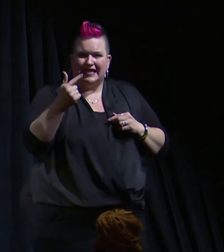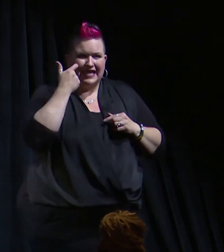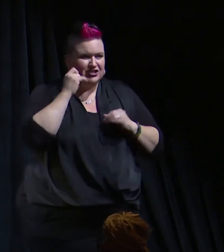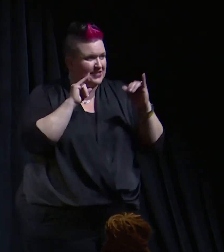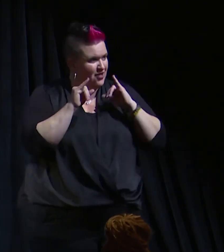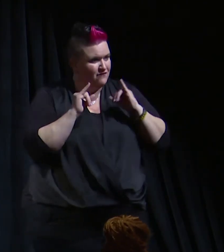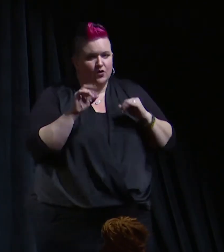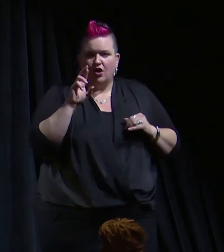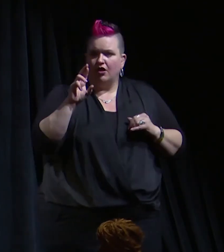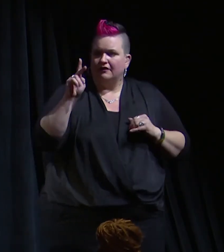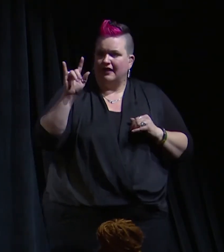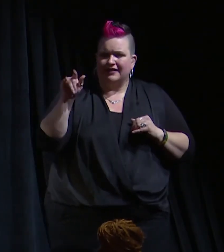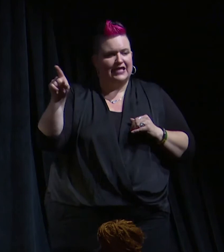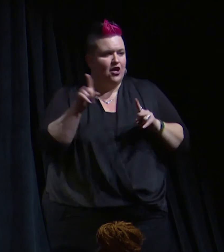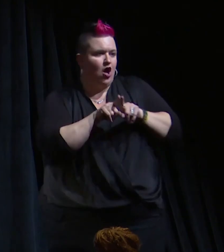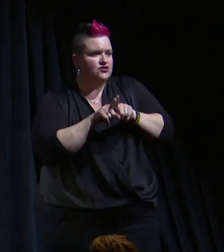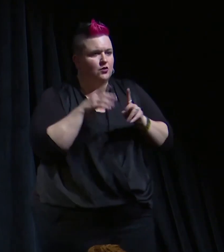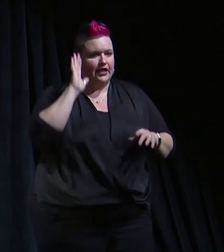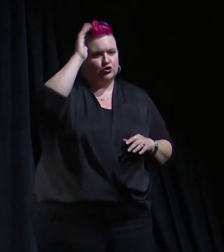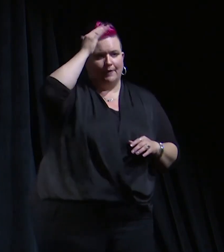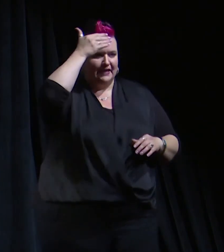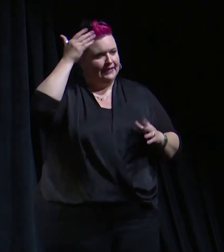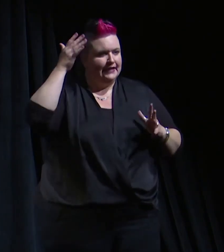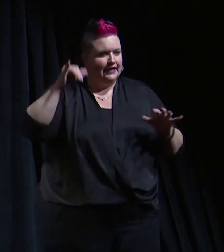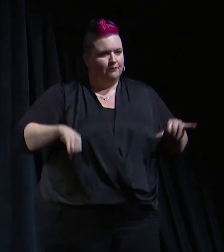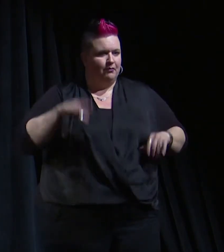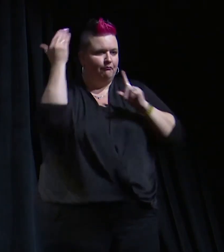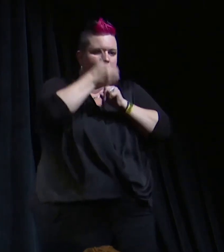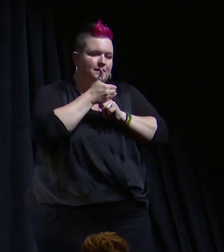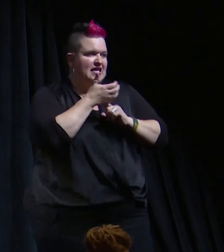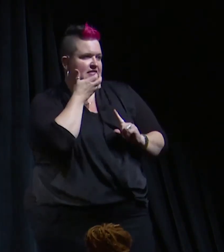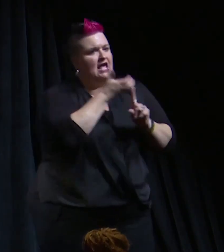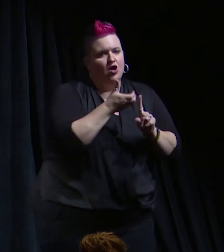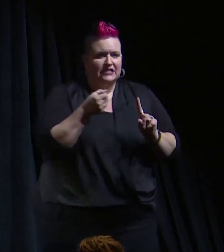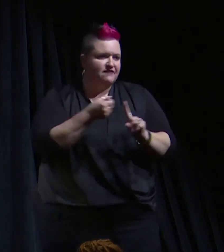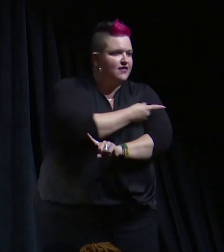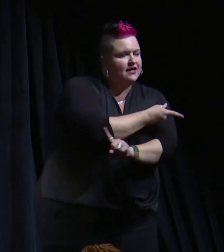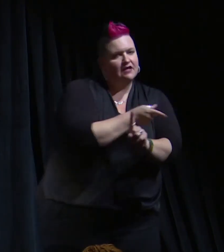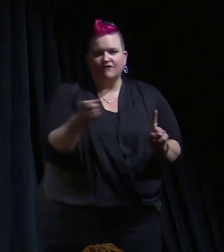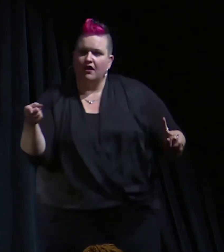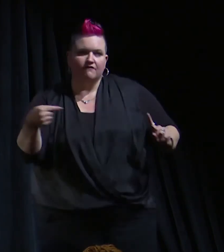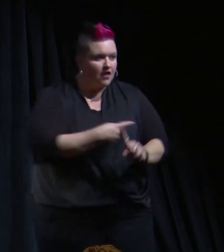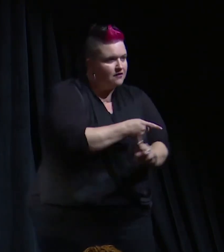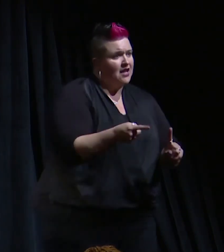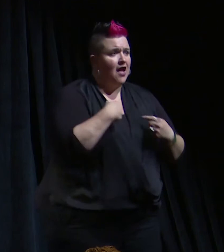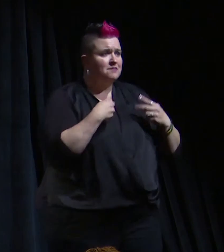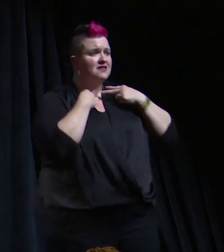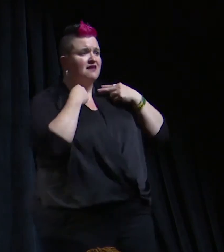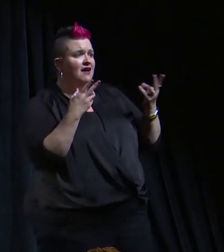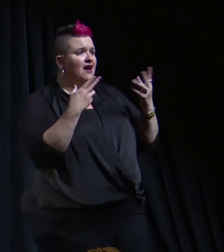and he too put on a very Trumpian performance where he yelled and deflected and made himself the